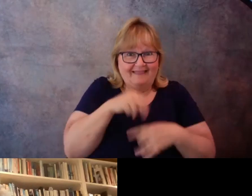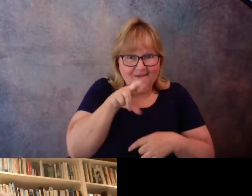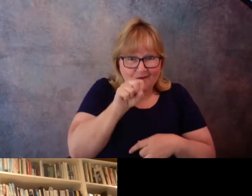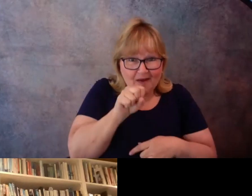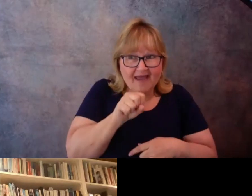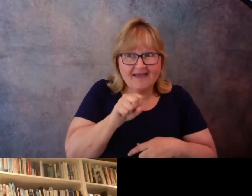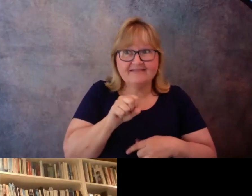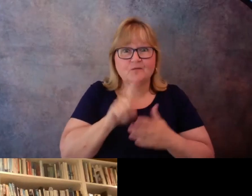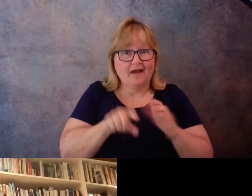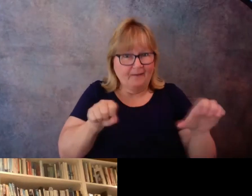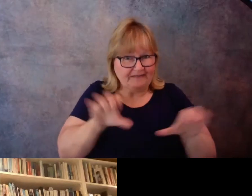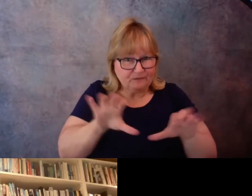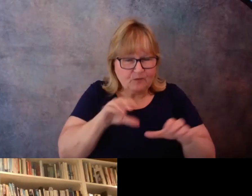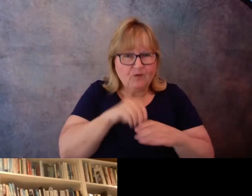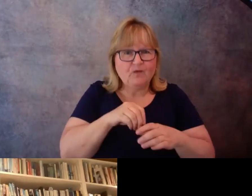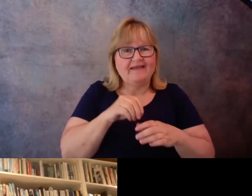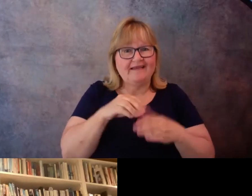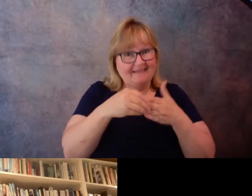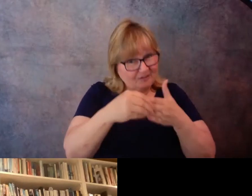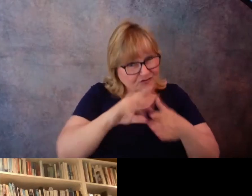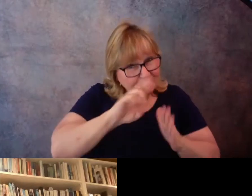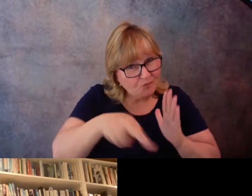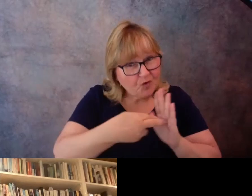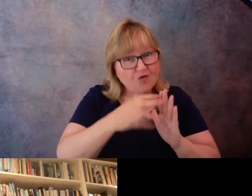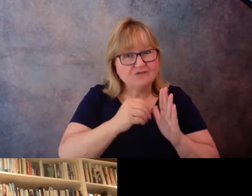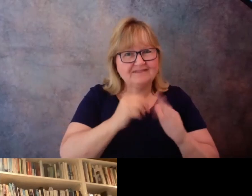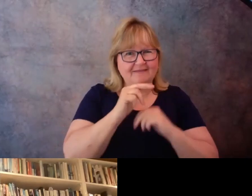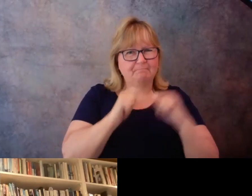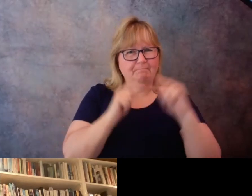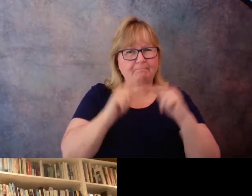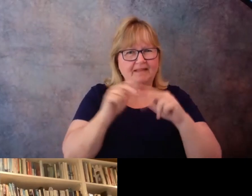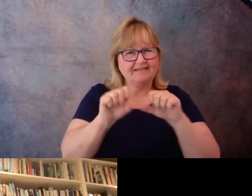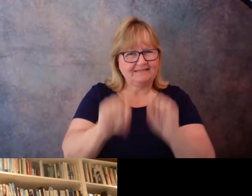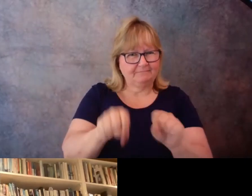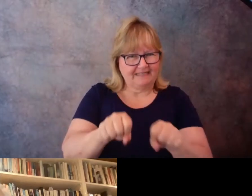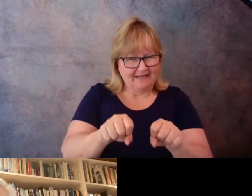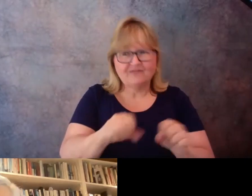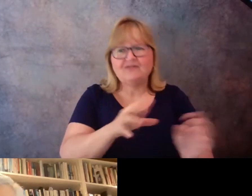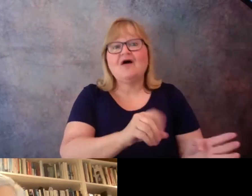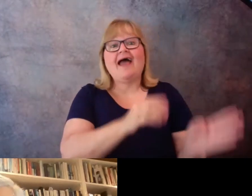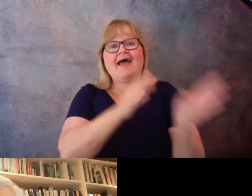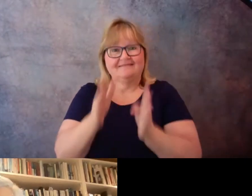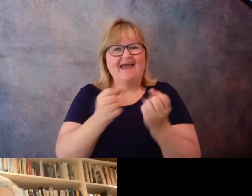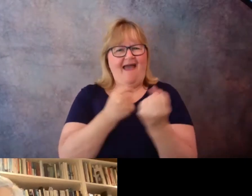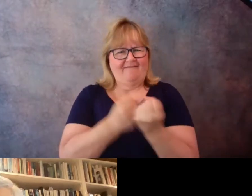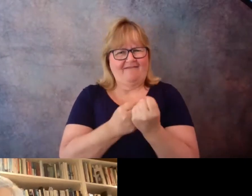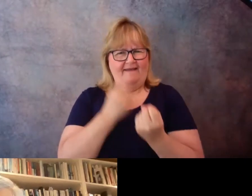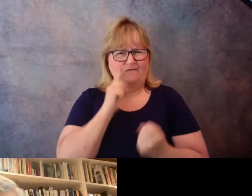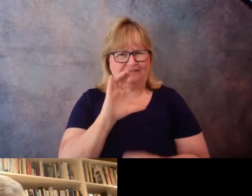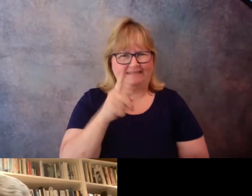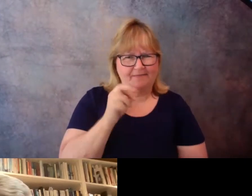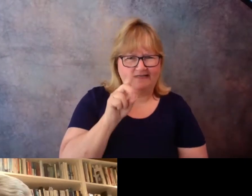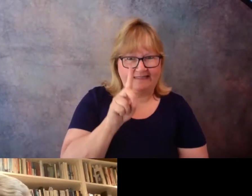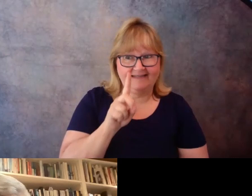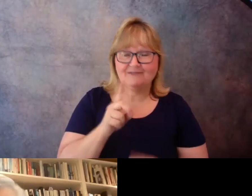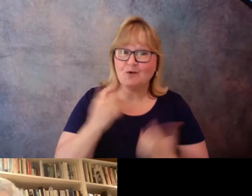doing in leadership roles and capacity building, and as advocates for the CRPD. And so today we're looking forward to